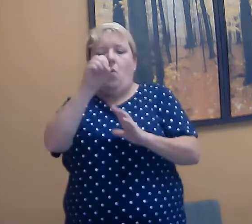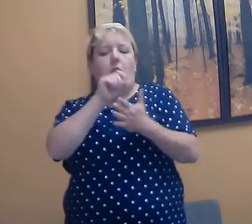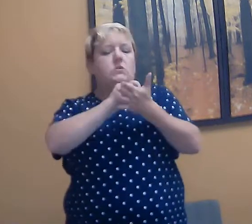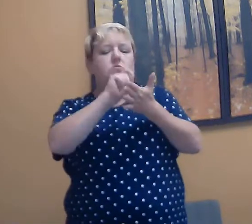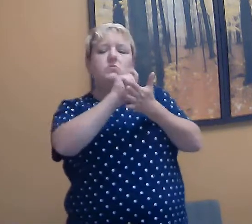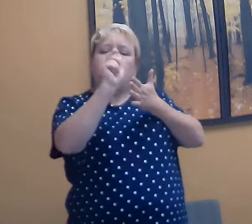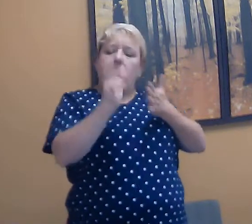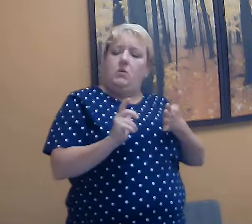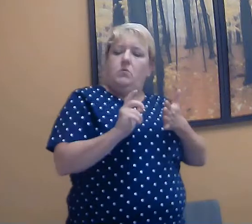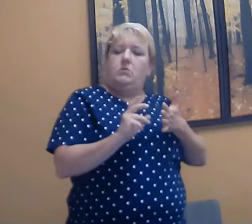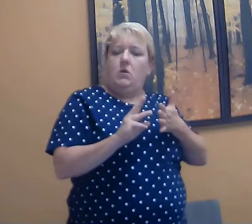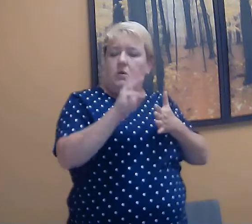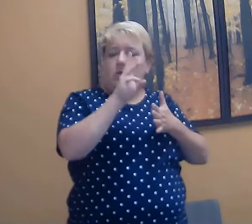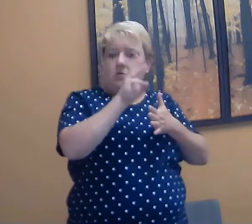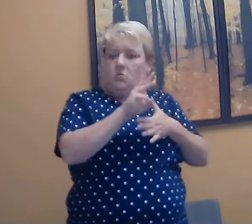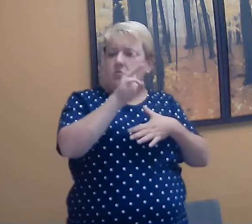website at